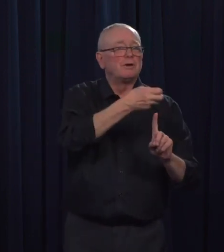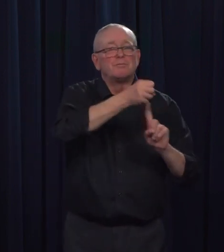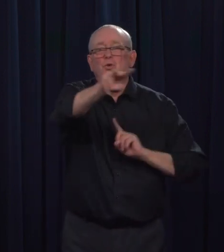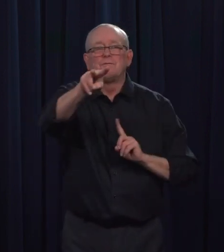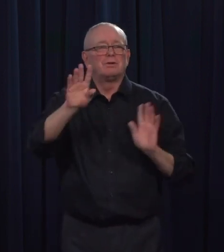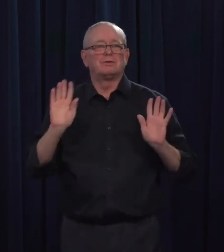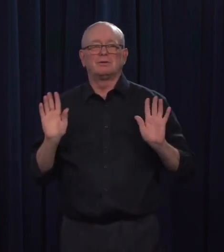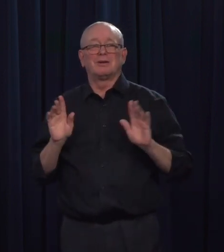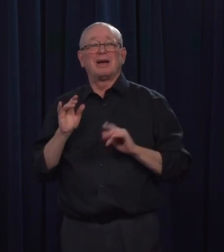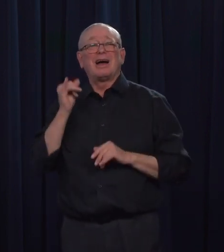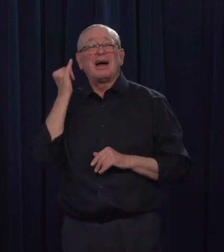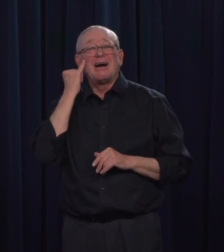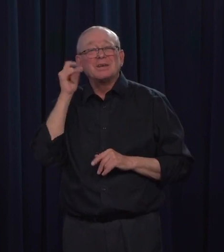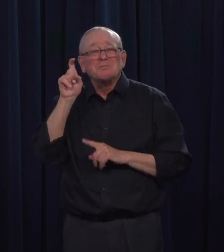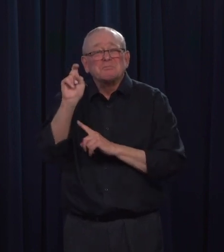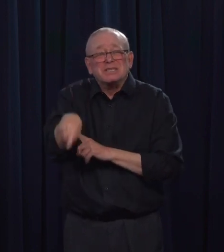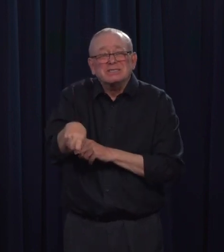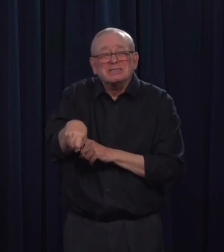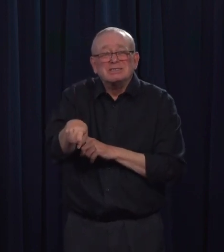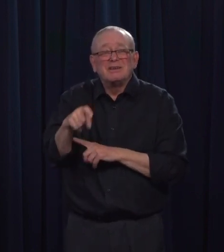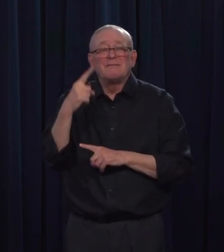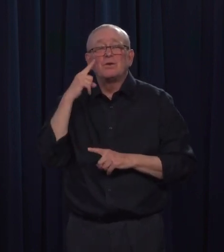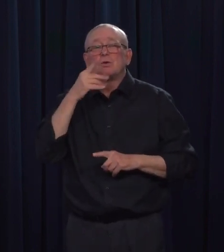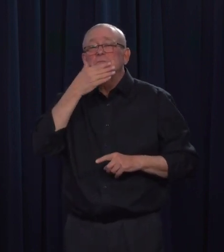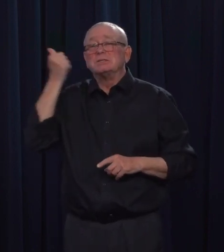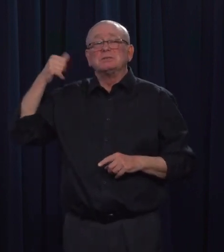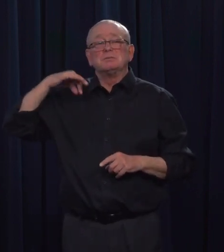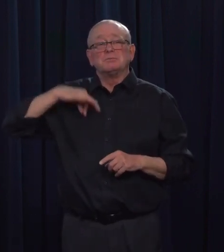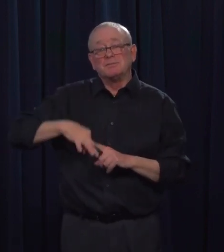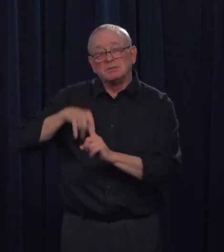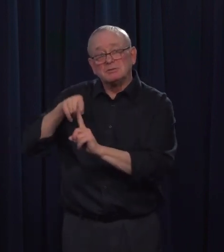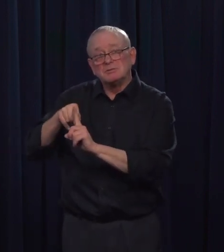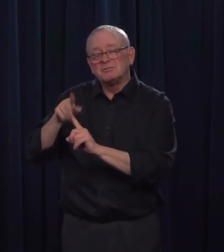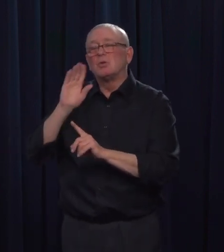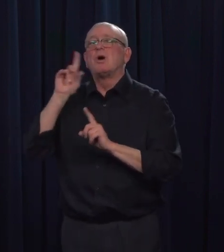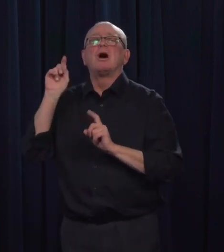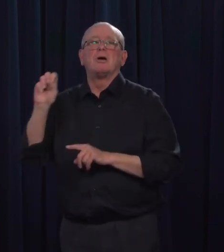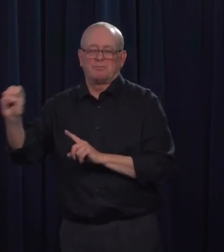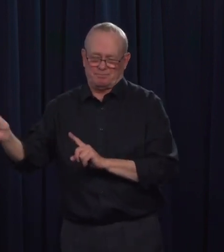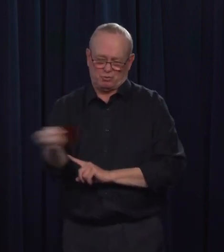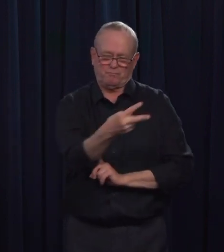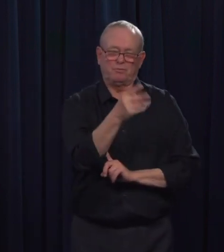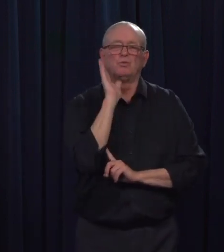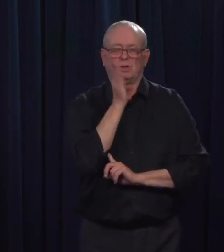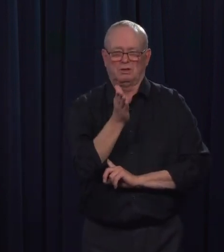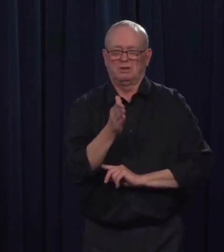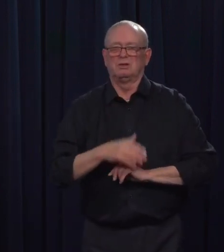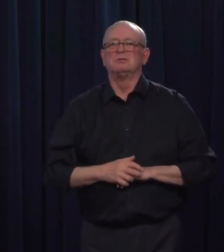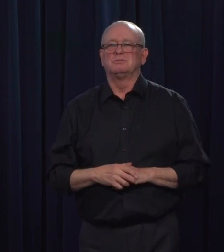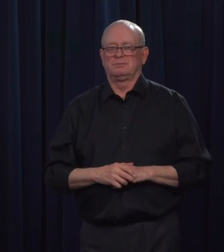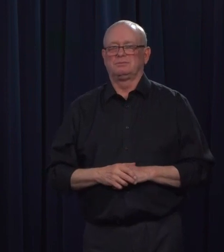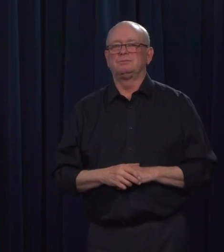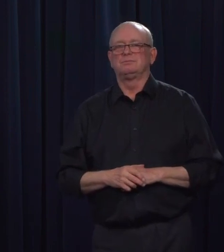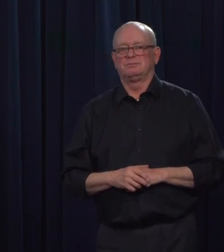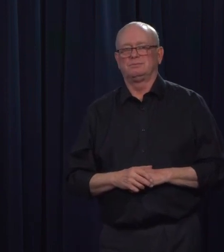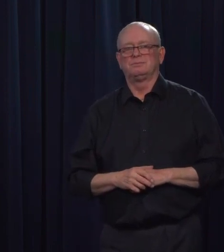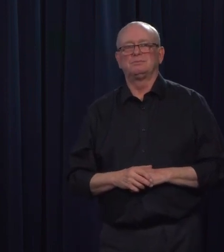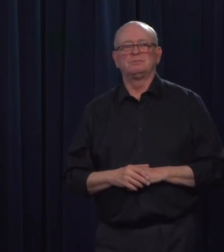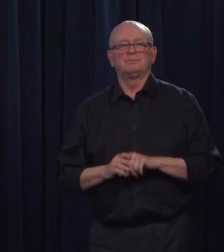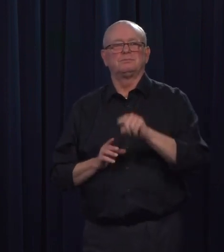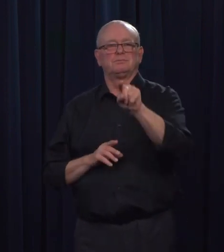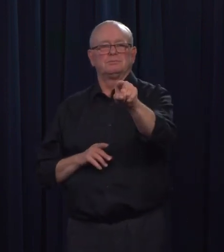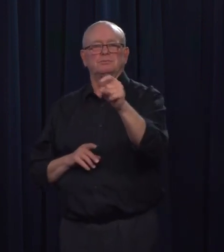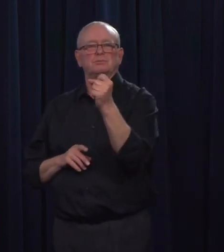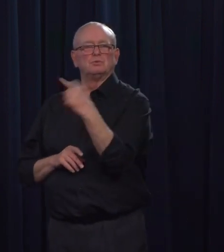that individual, then yes, that could happen. All right, go to Anna and then back to the phone. So for Dr. Hinshaw, with the goal to get